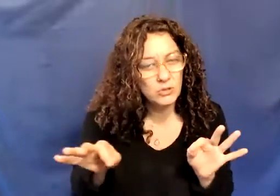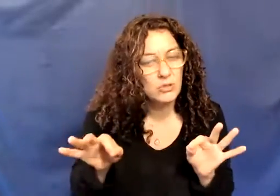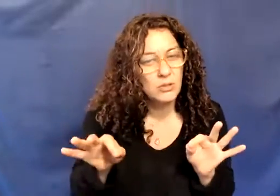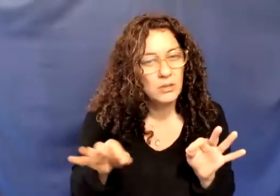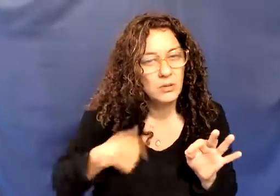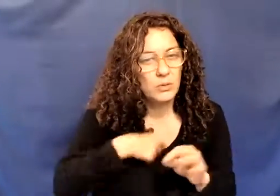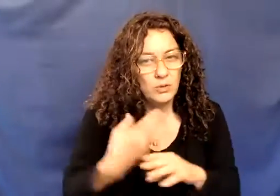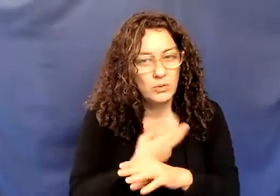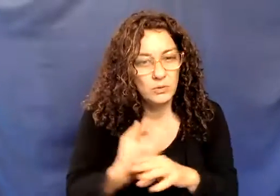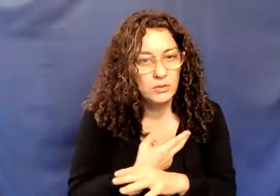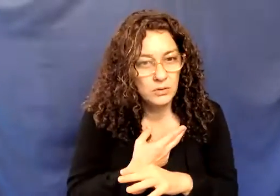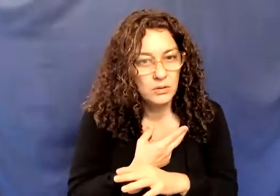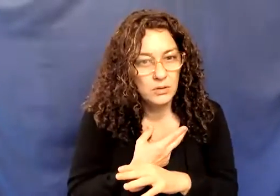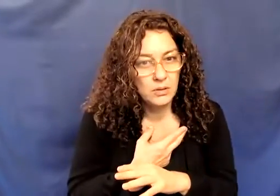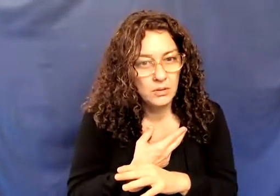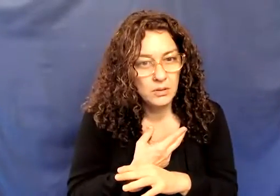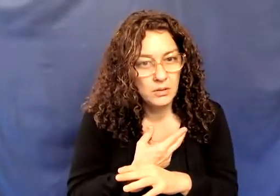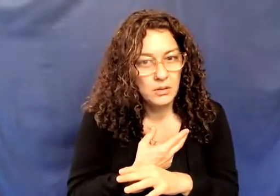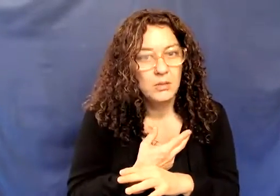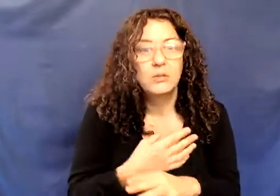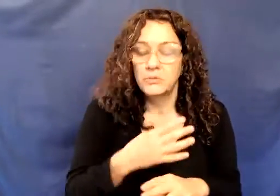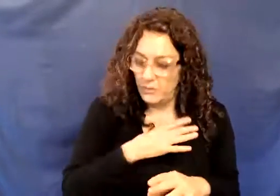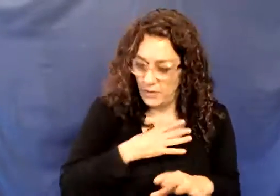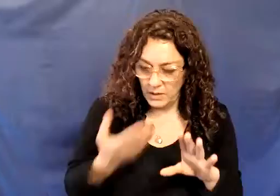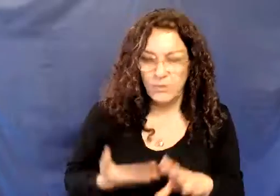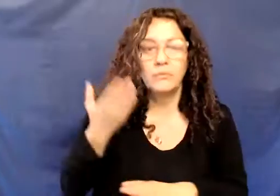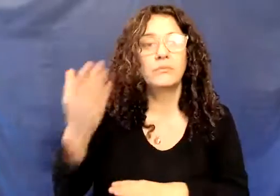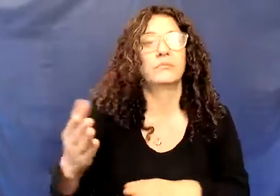we brought it to the floor of the group. We talked about it.